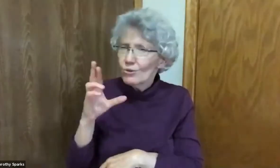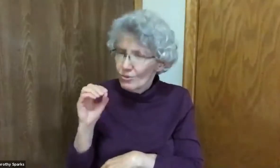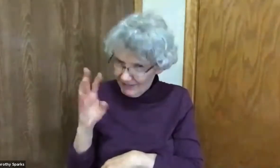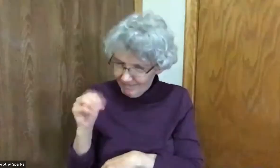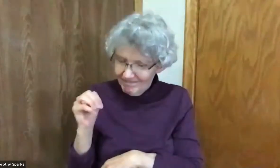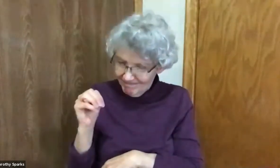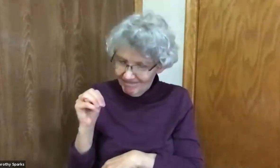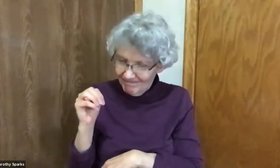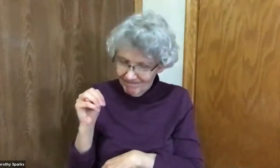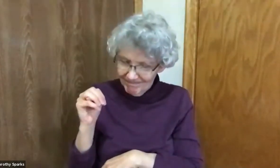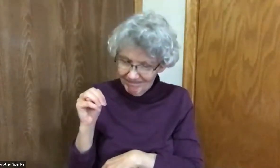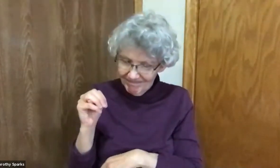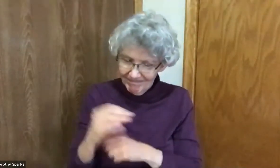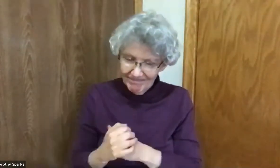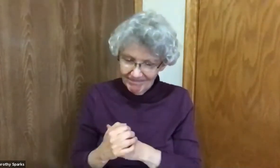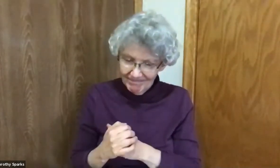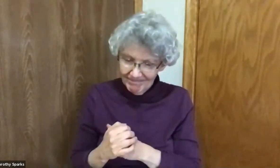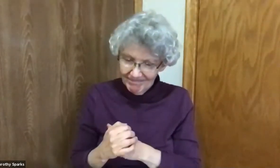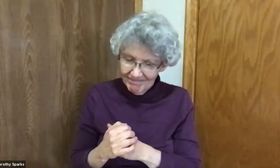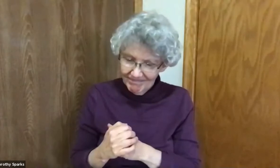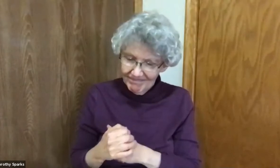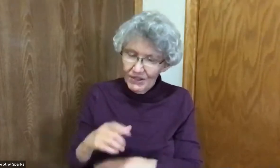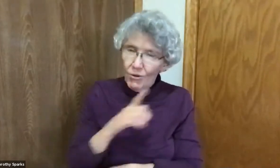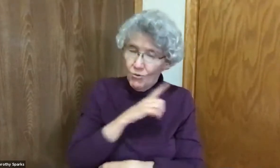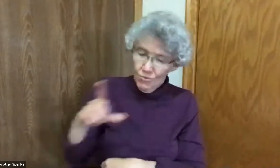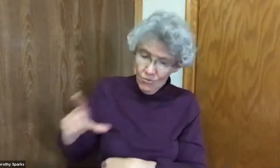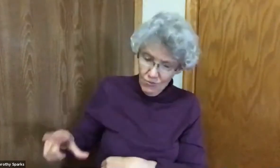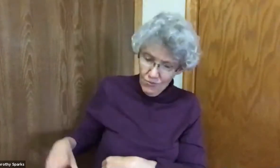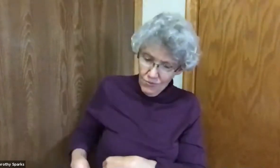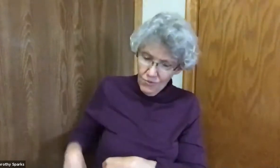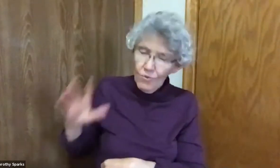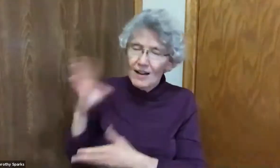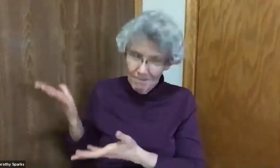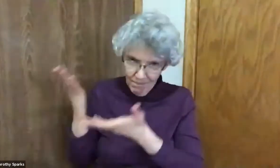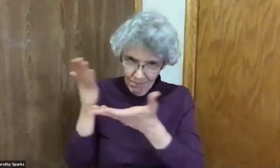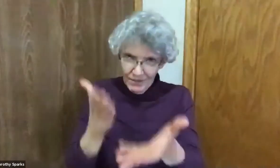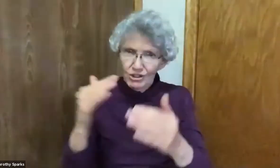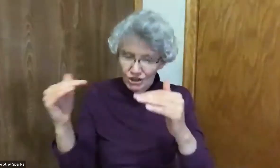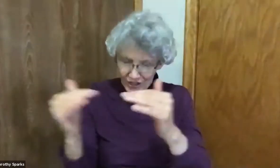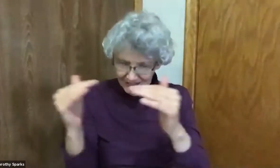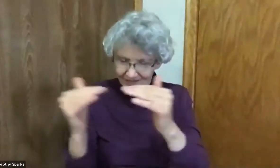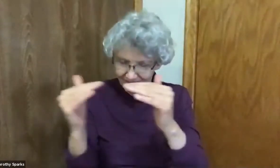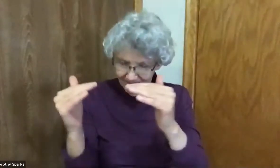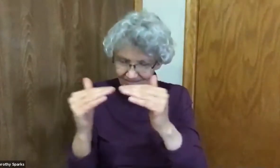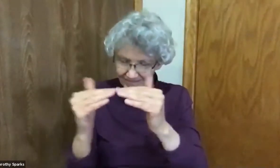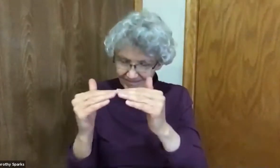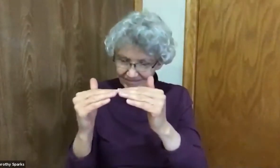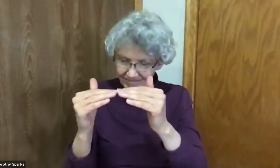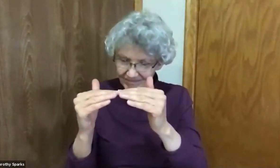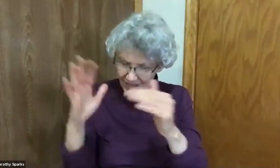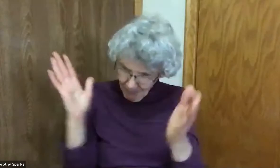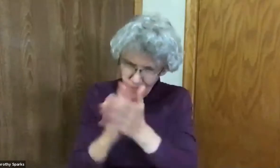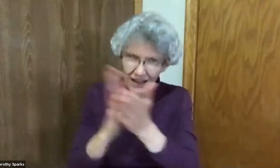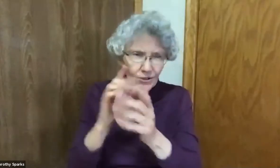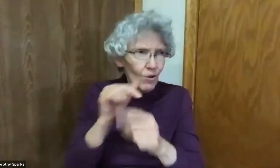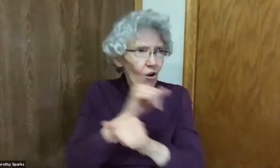His saving power and justice are the very clothes I wear. They are more beautiful than the jewelry worn by a